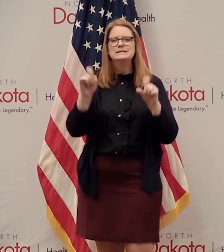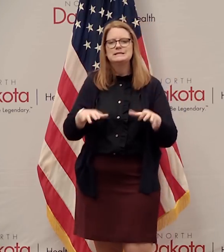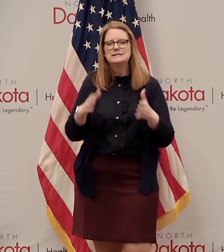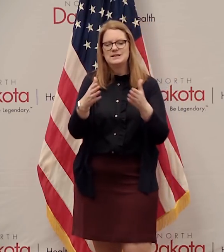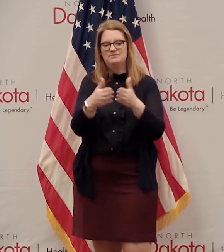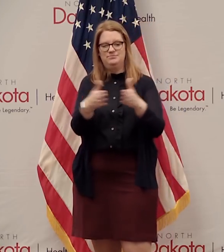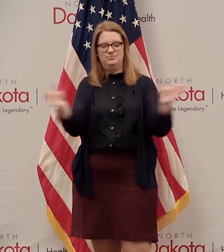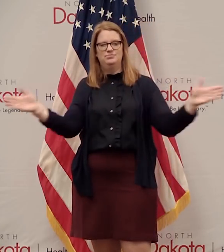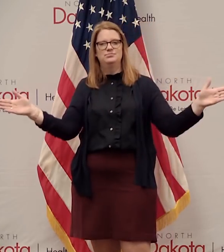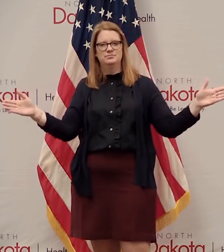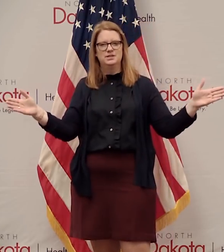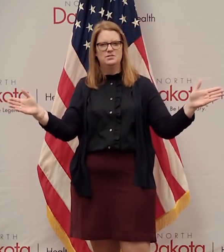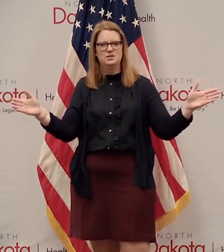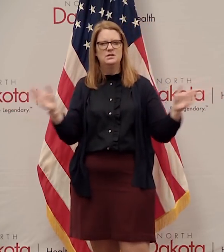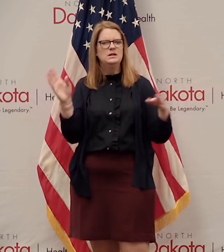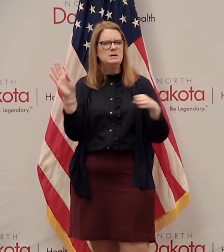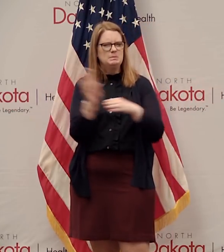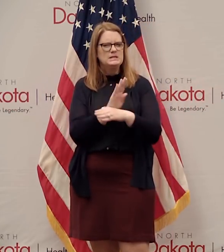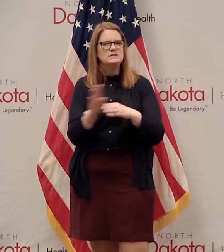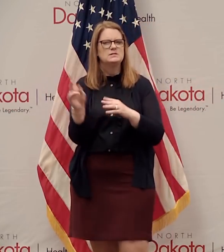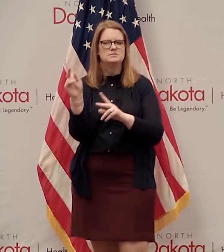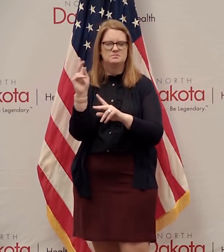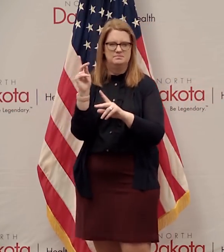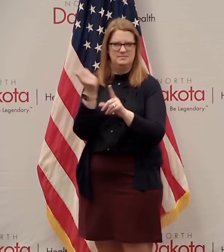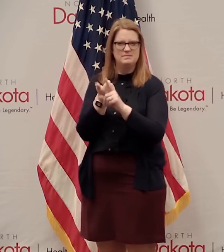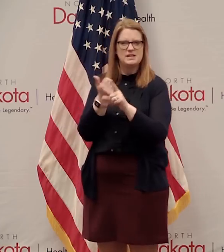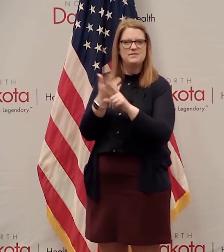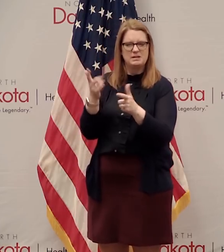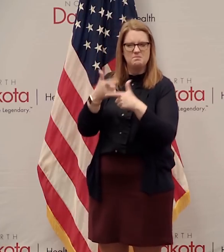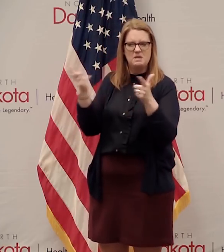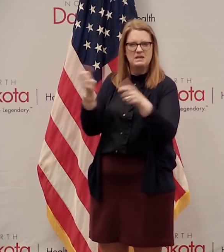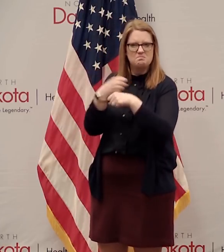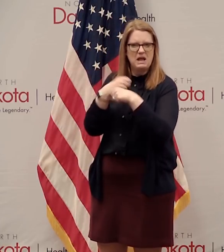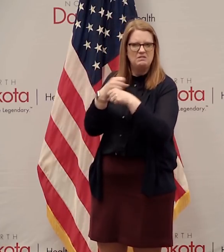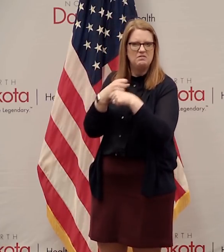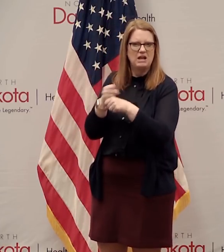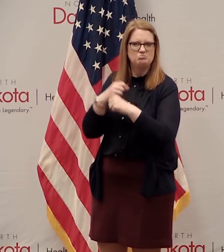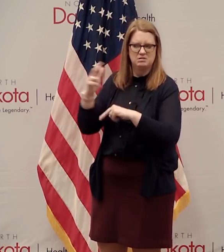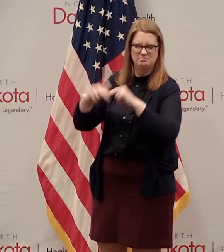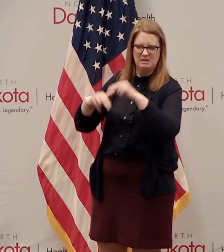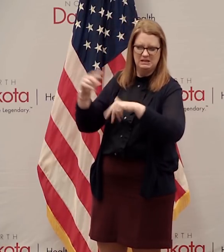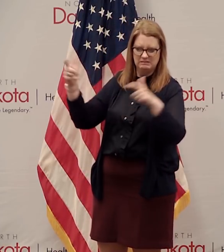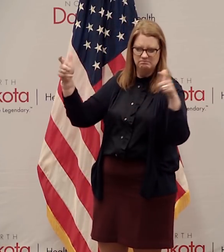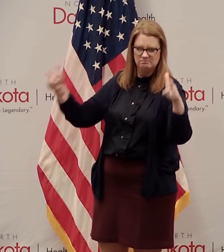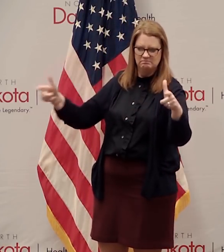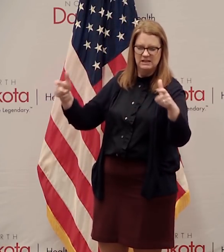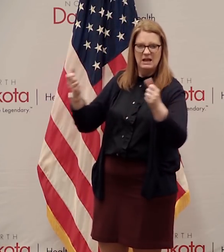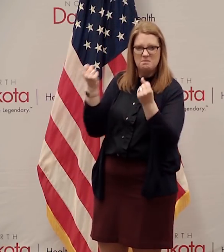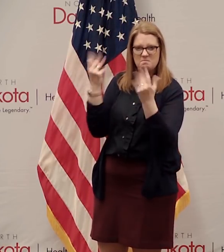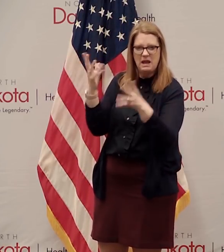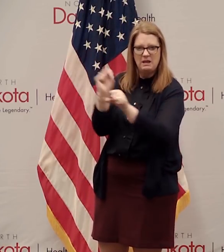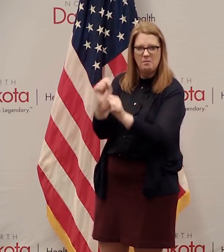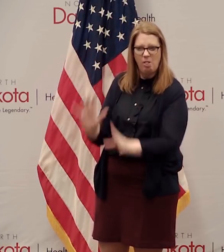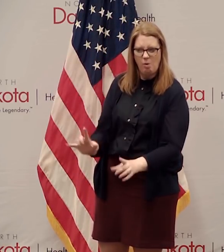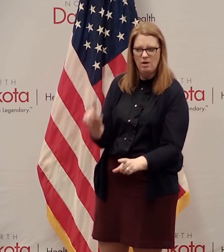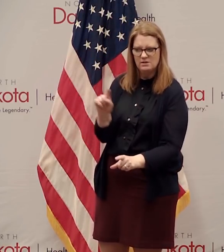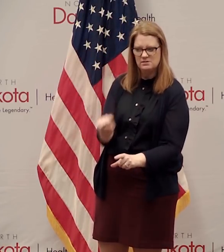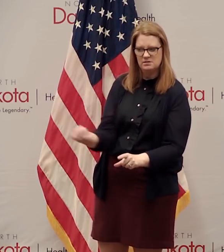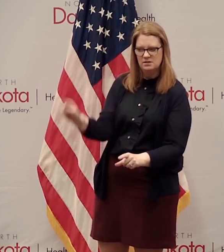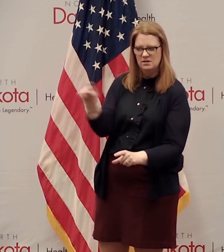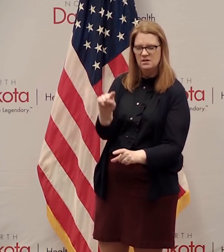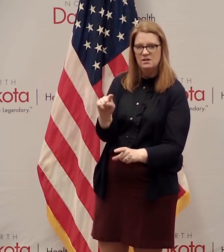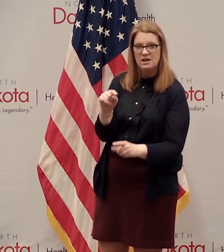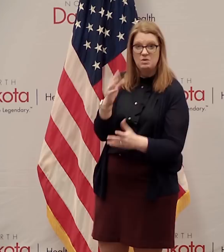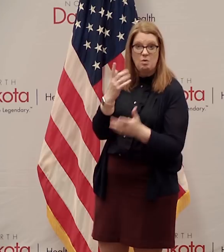business, certainly anybody who's a major manufacturer, has a lot of people working in spaces where they're